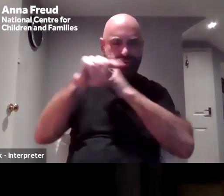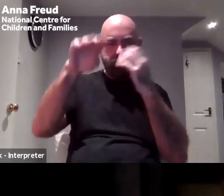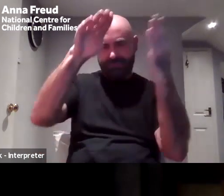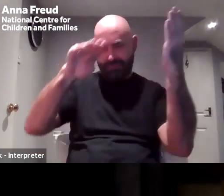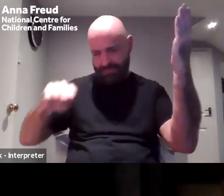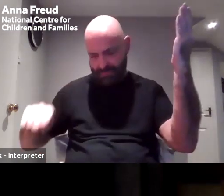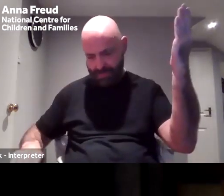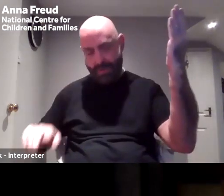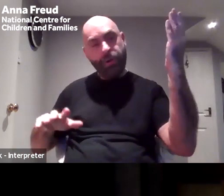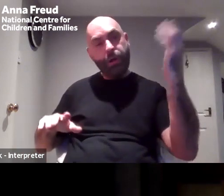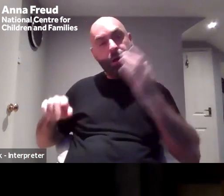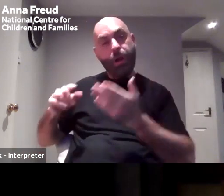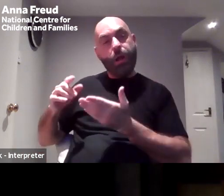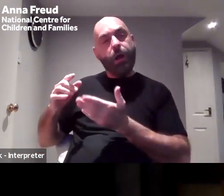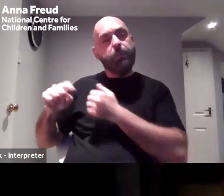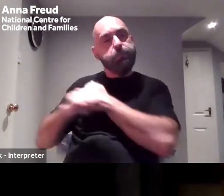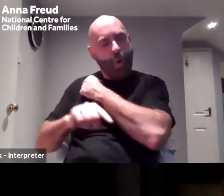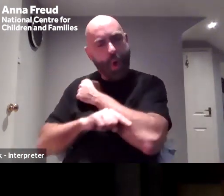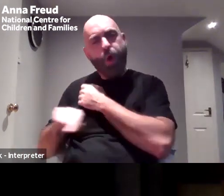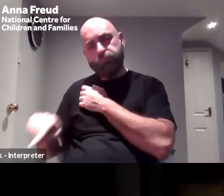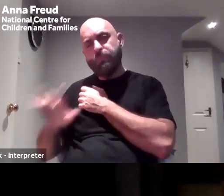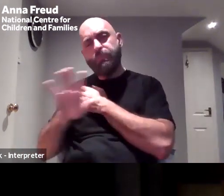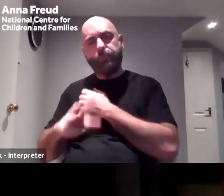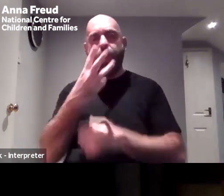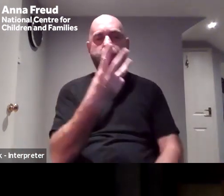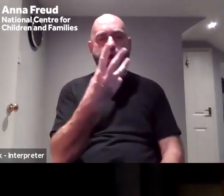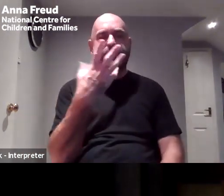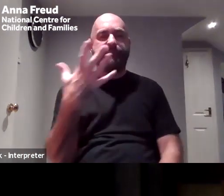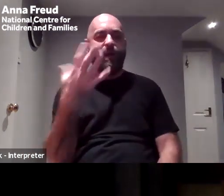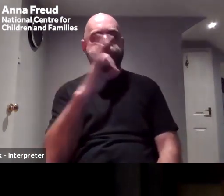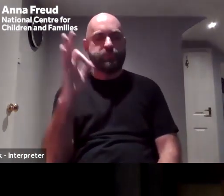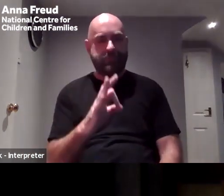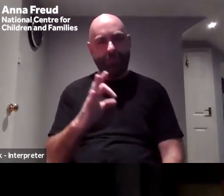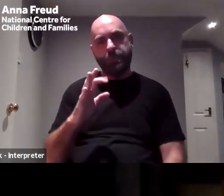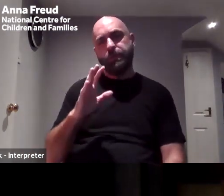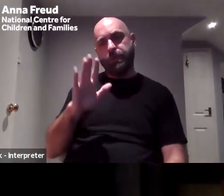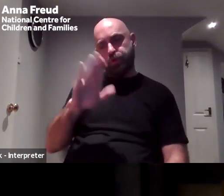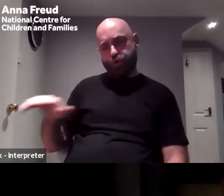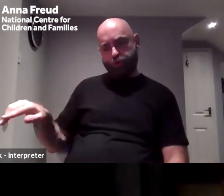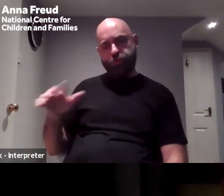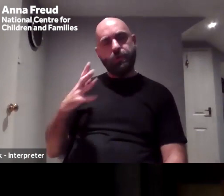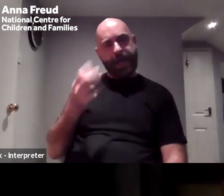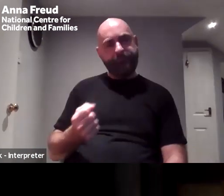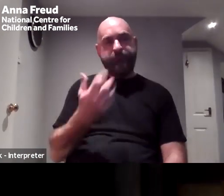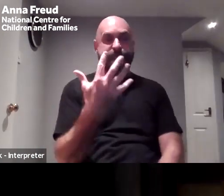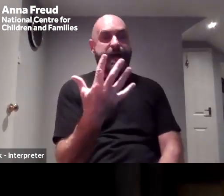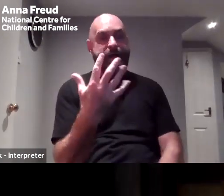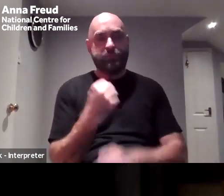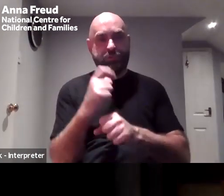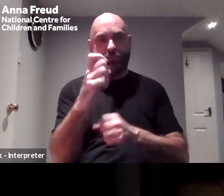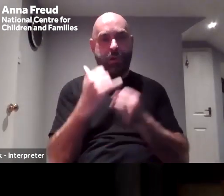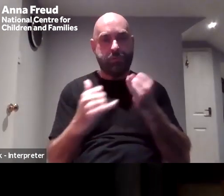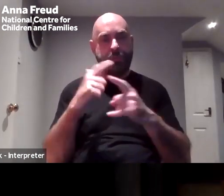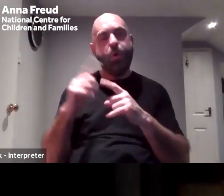And in the poorest decile, it was about 35% of kids got 5 GCSEs